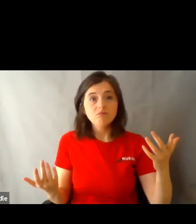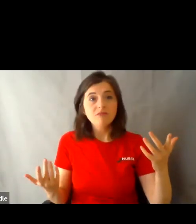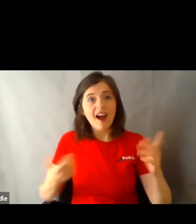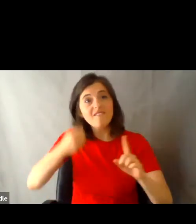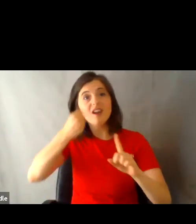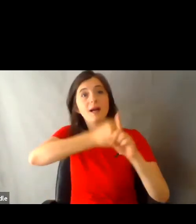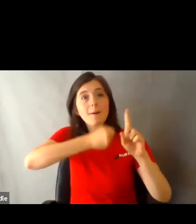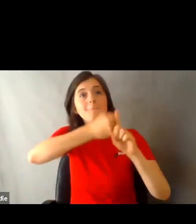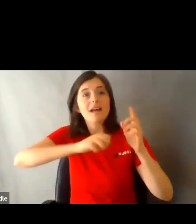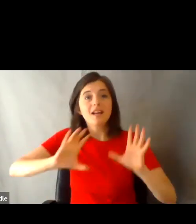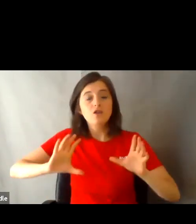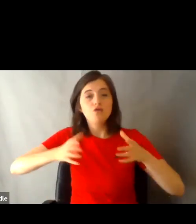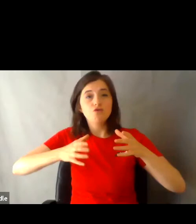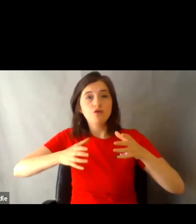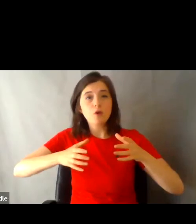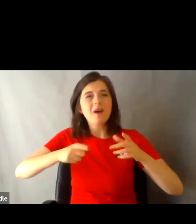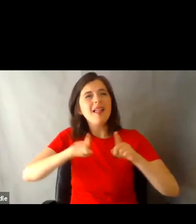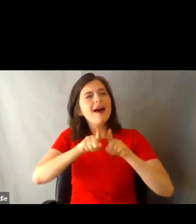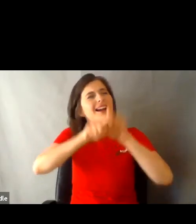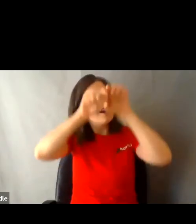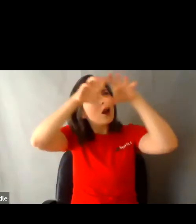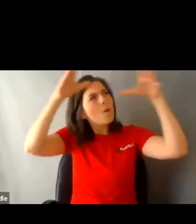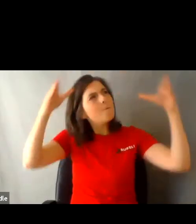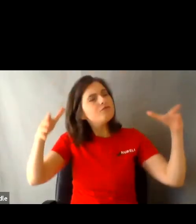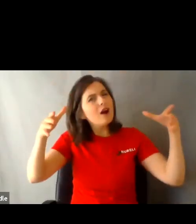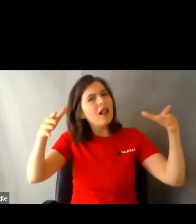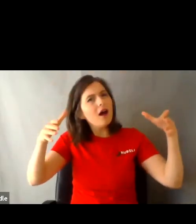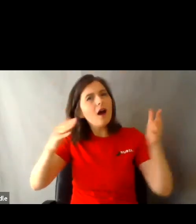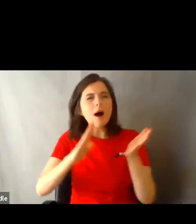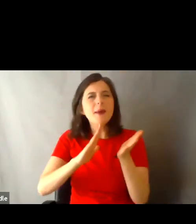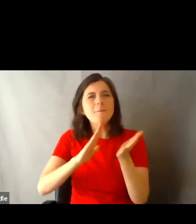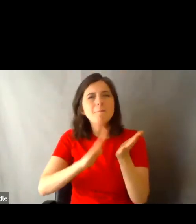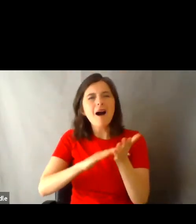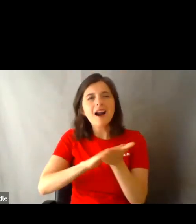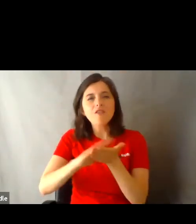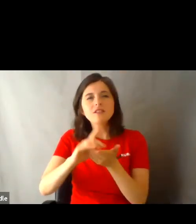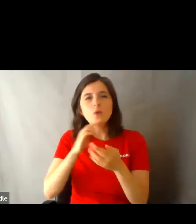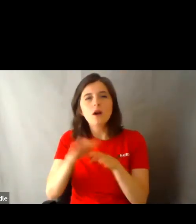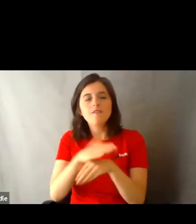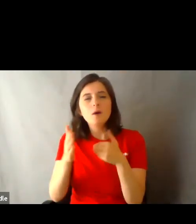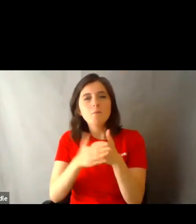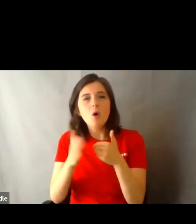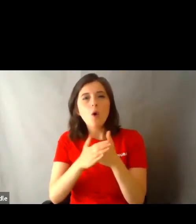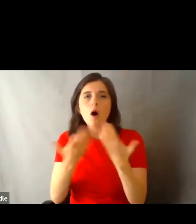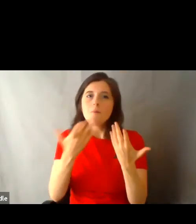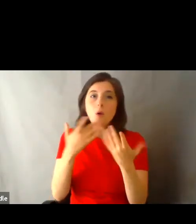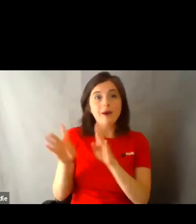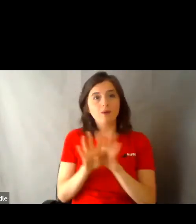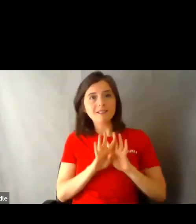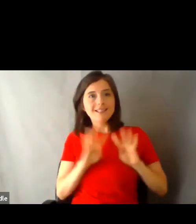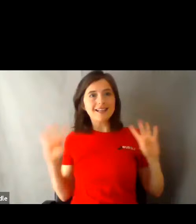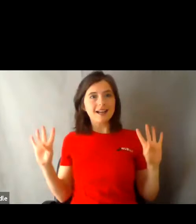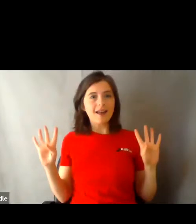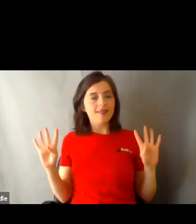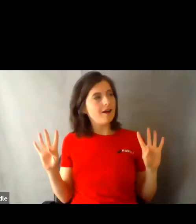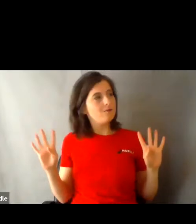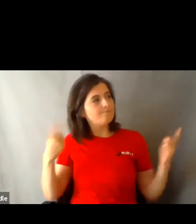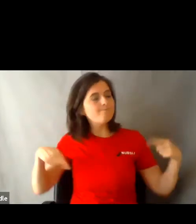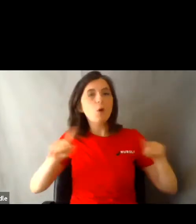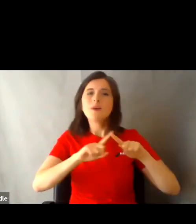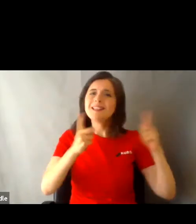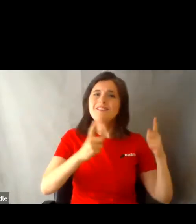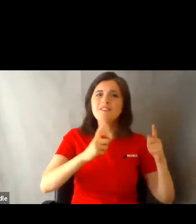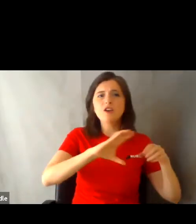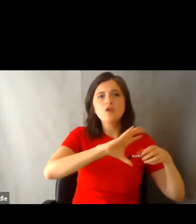campaign group, something that's an umbrella, which I think Mark Harrison again is going to talk a bit more about, that we can stand together with different groups of